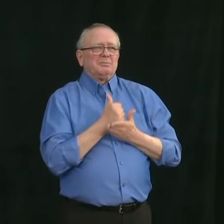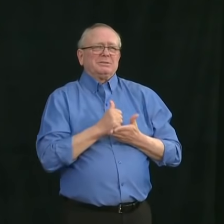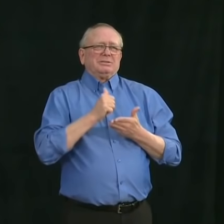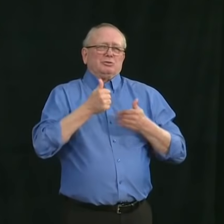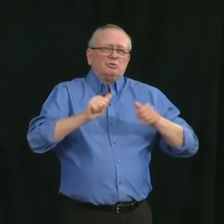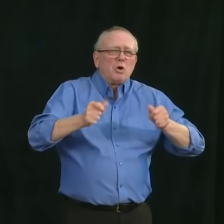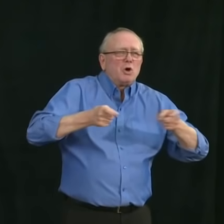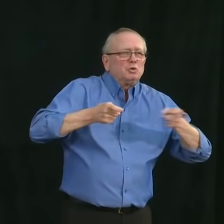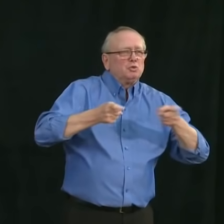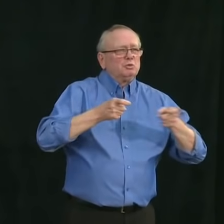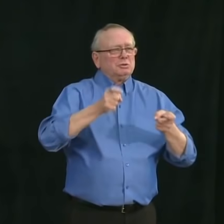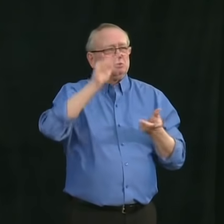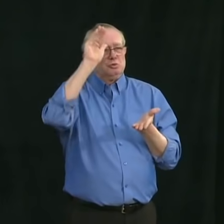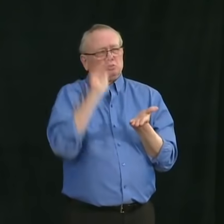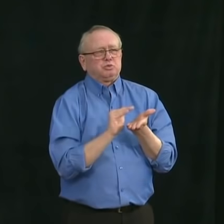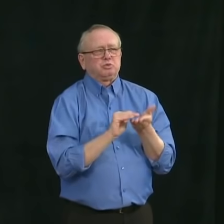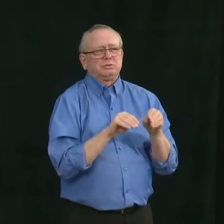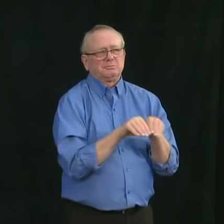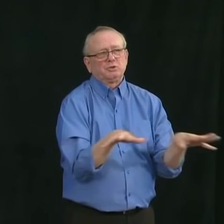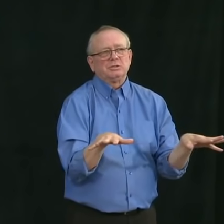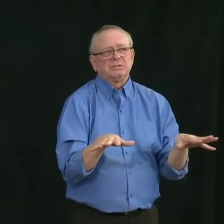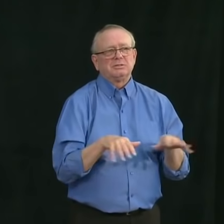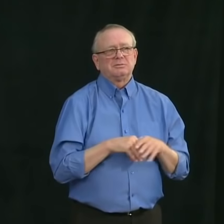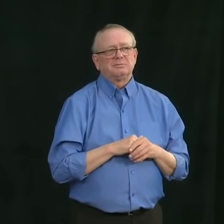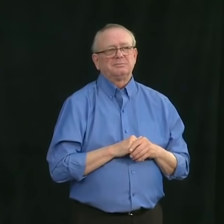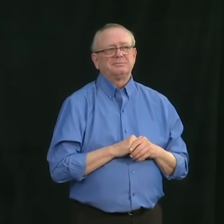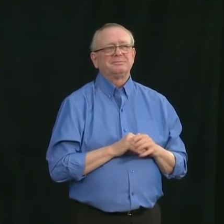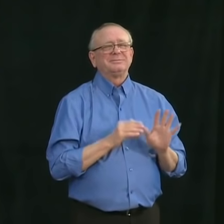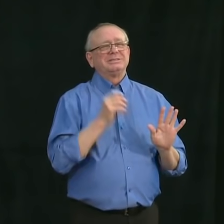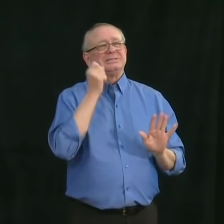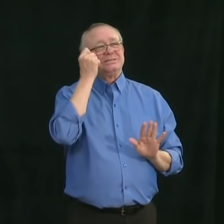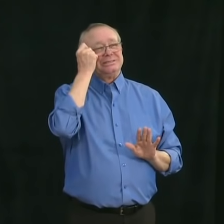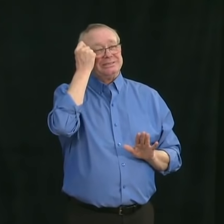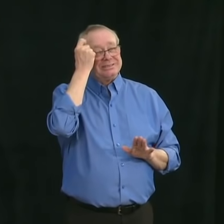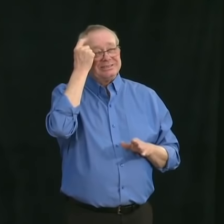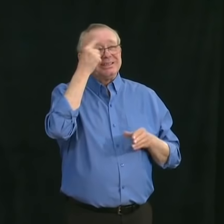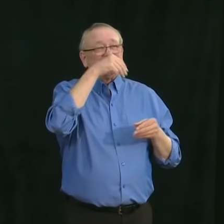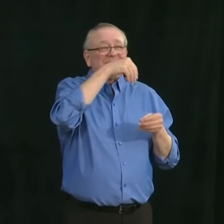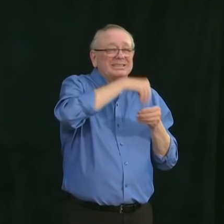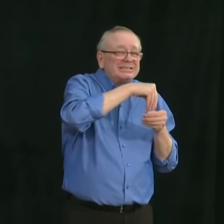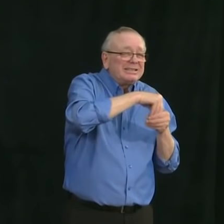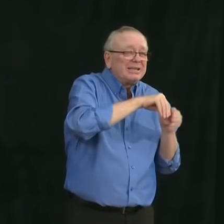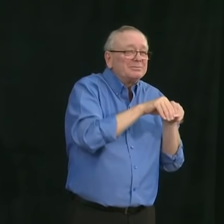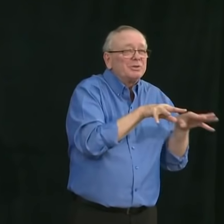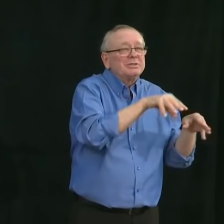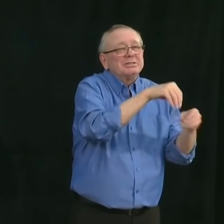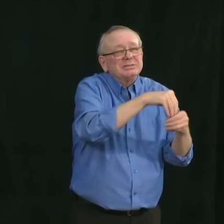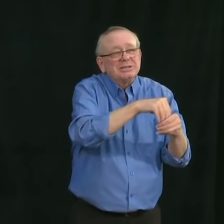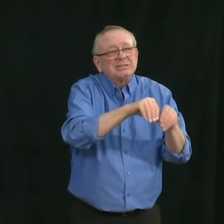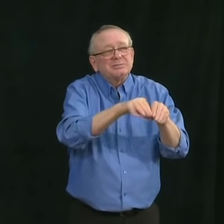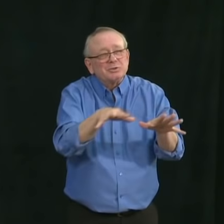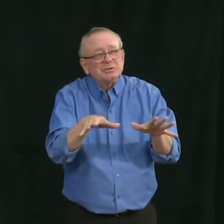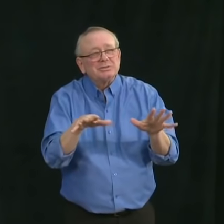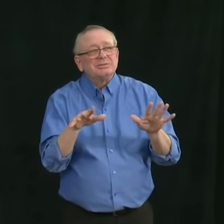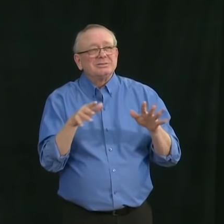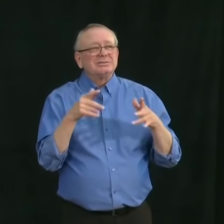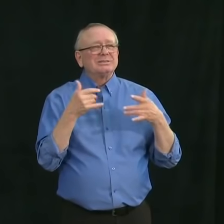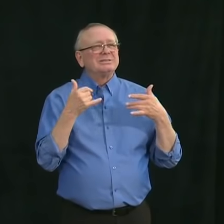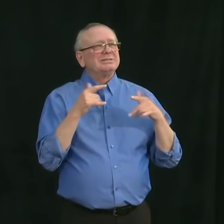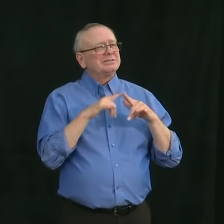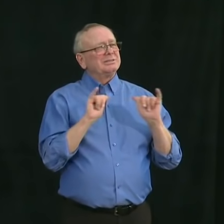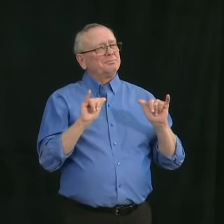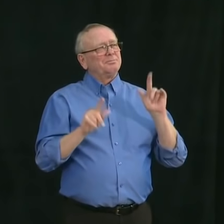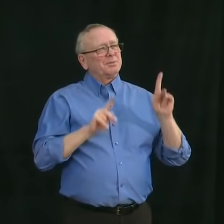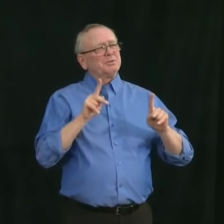I absolutely would say that, again, we've collectively been able to protect each other. The concern